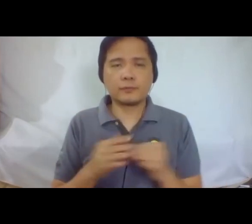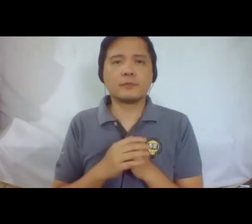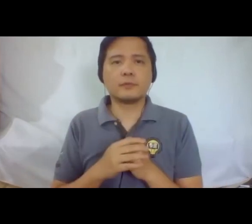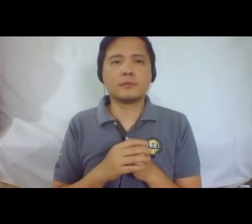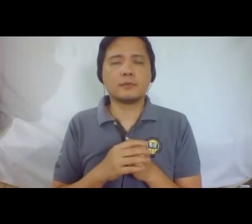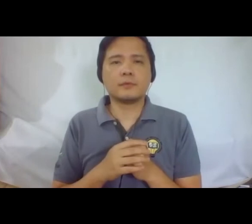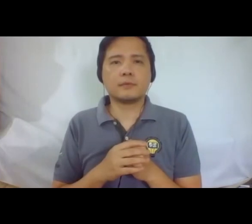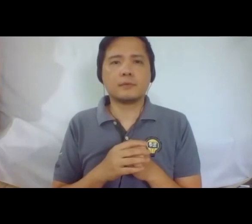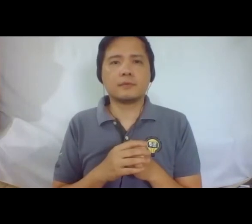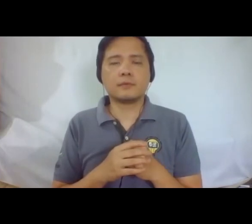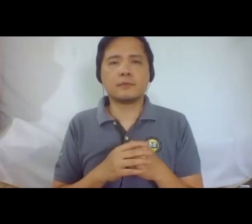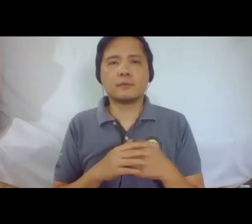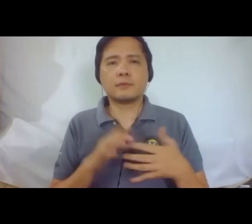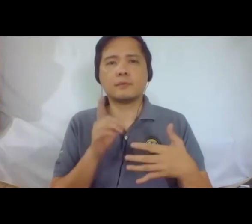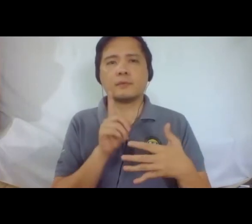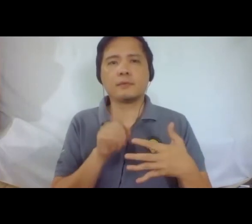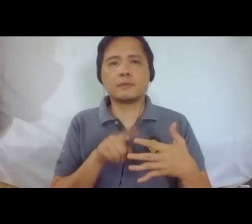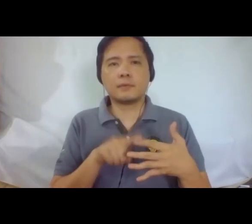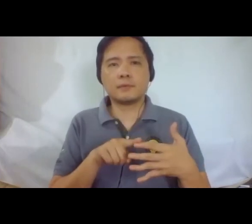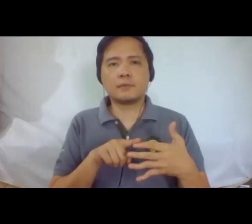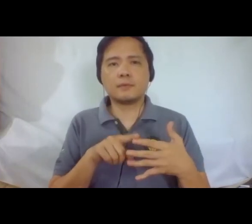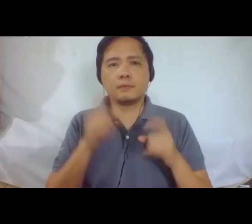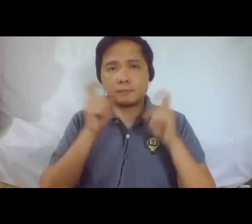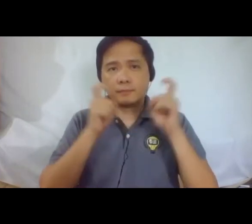and then non-manuals.